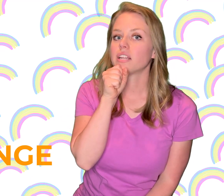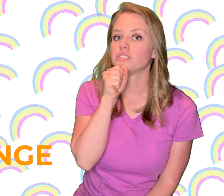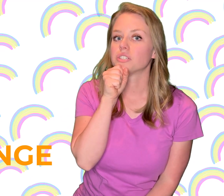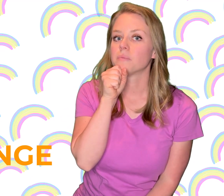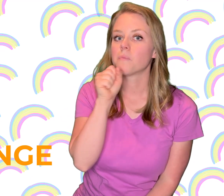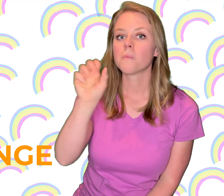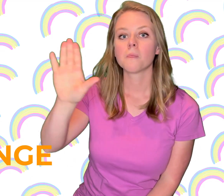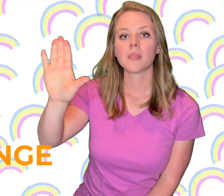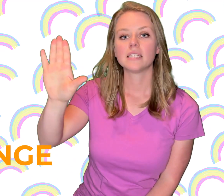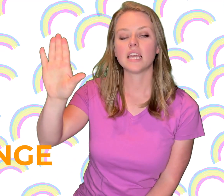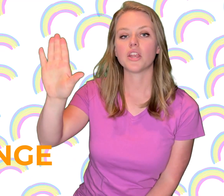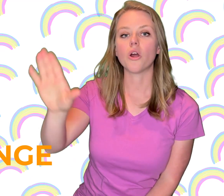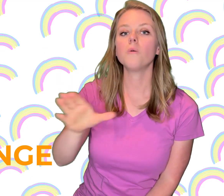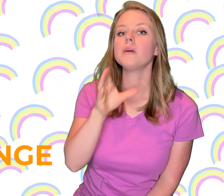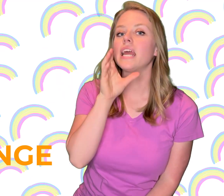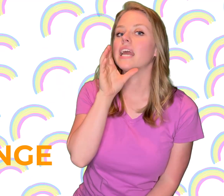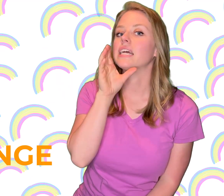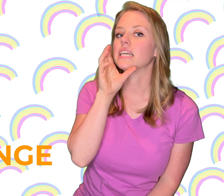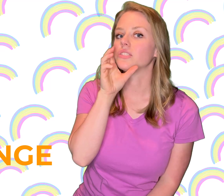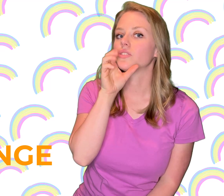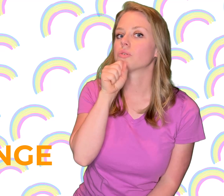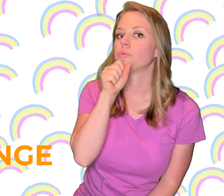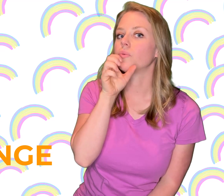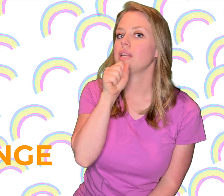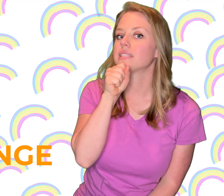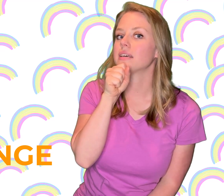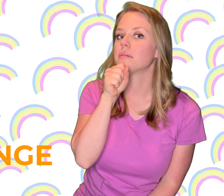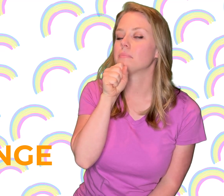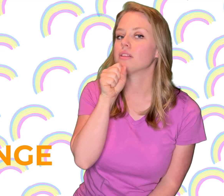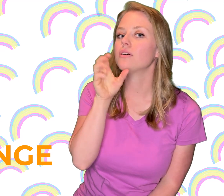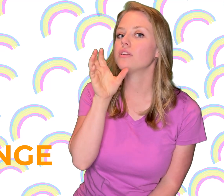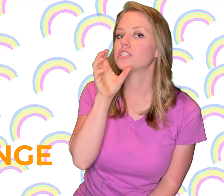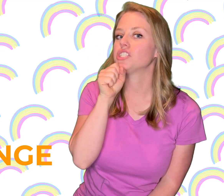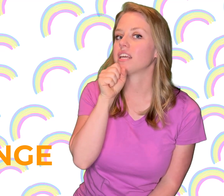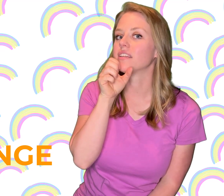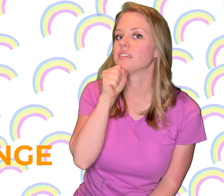orange. Take your open hand and squeeze it below your chin.